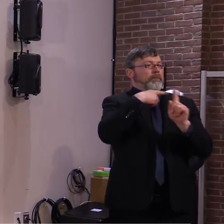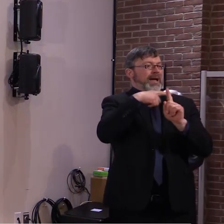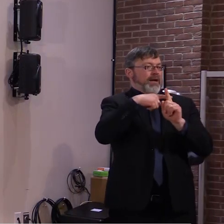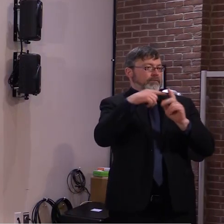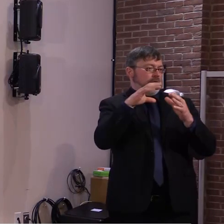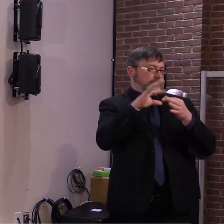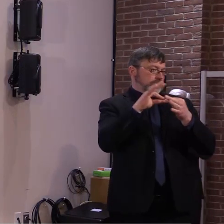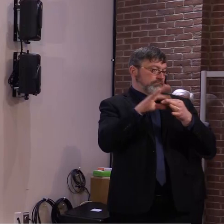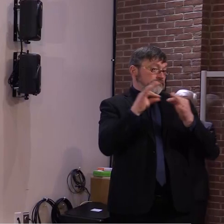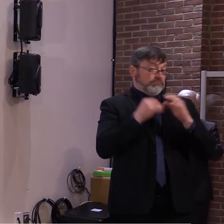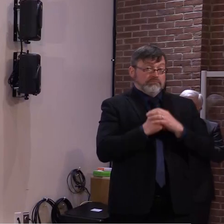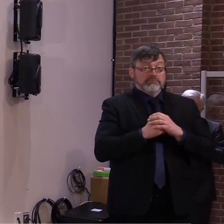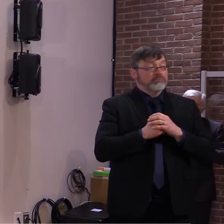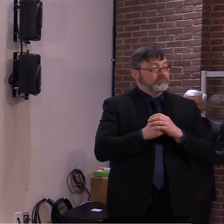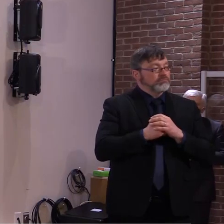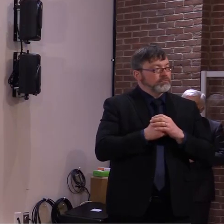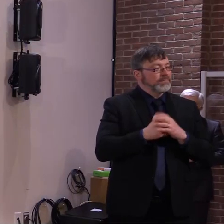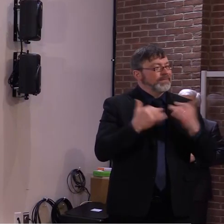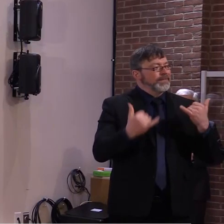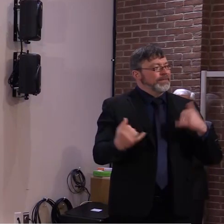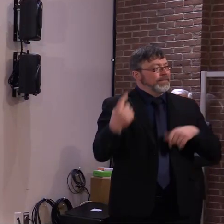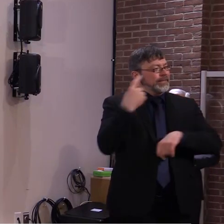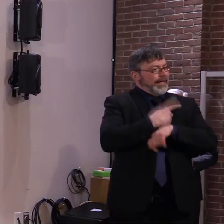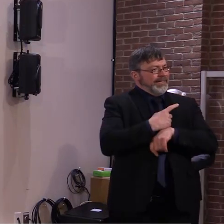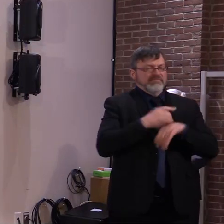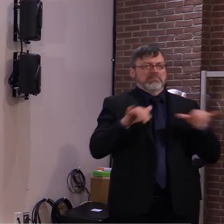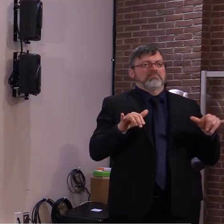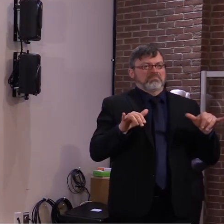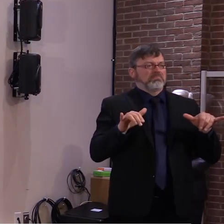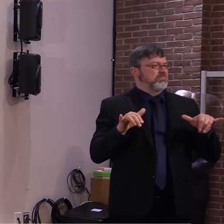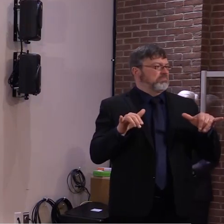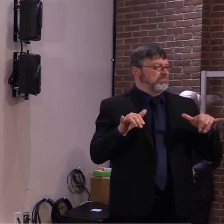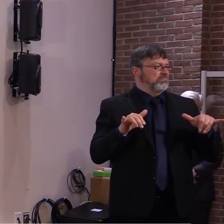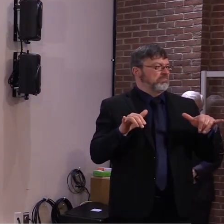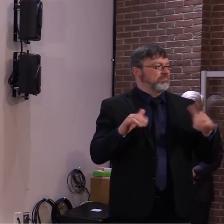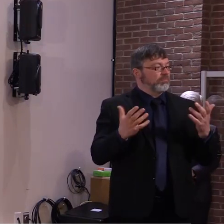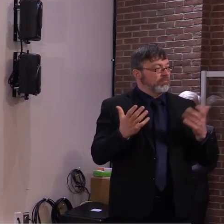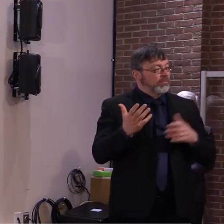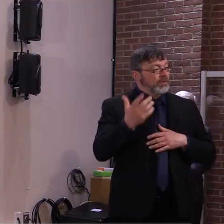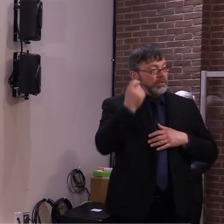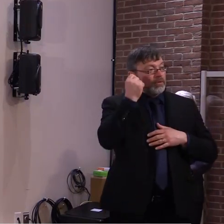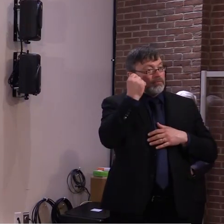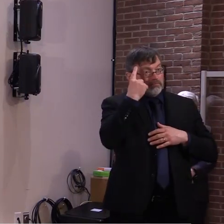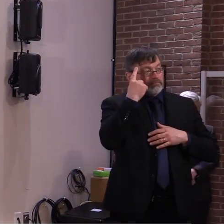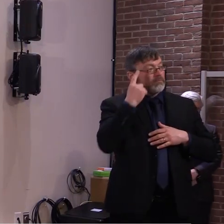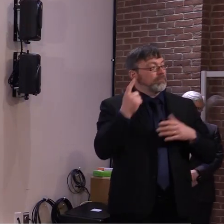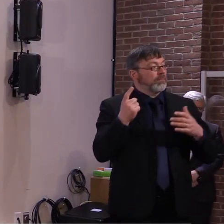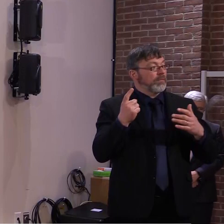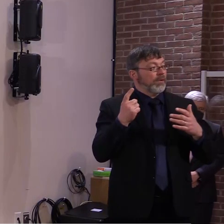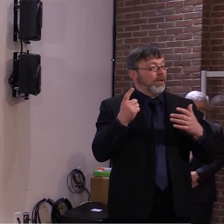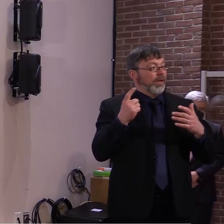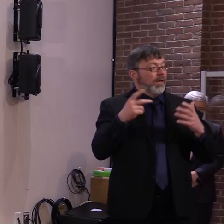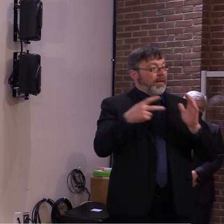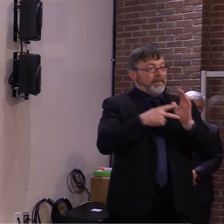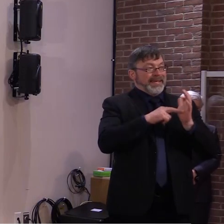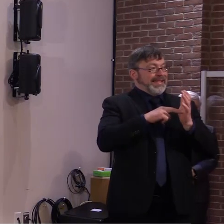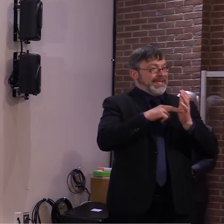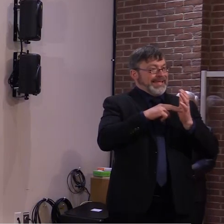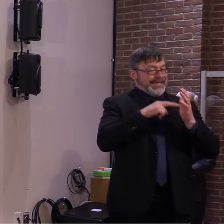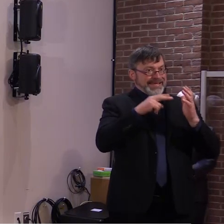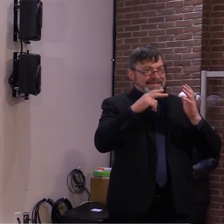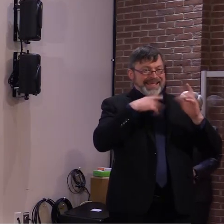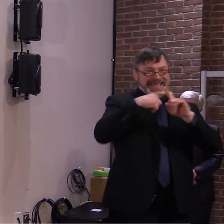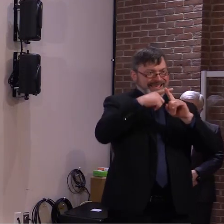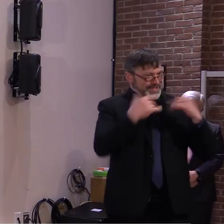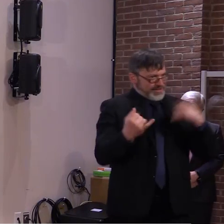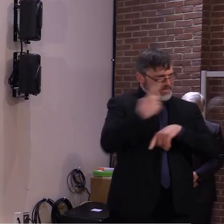no different. But I do need to make clear that my optimism is for the future. The future is